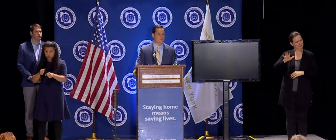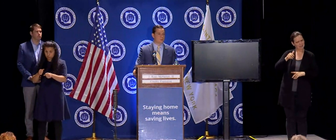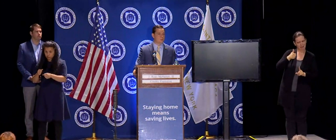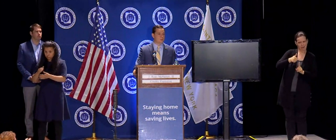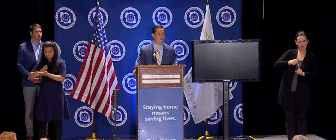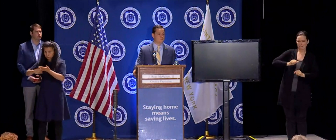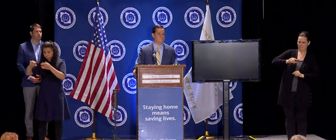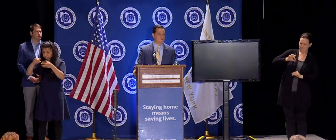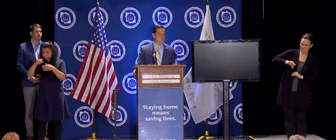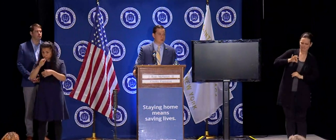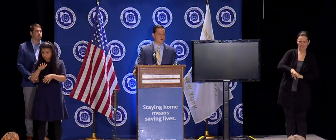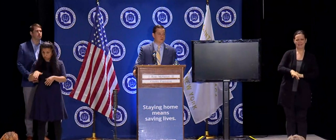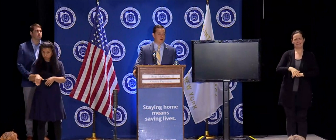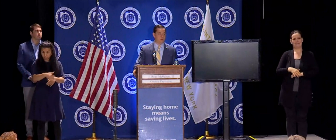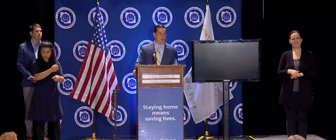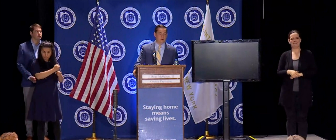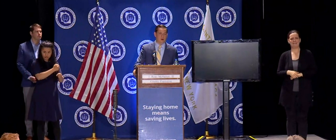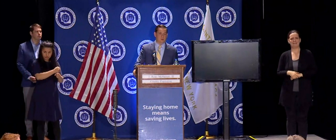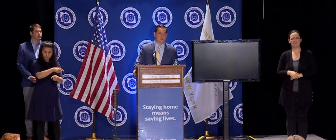those infrastructure improvements?